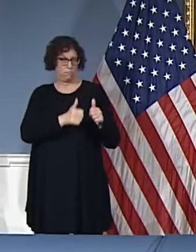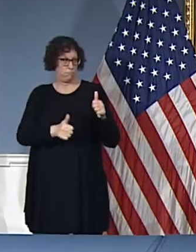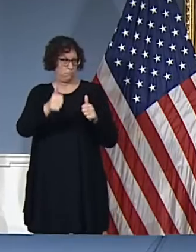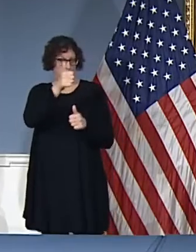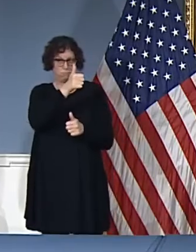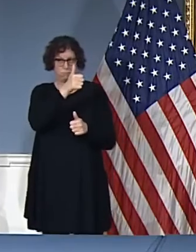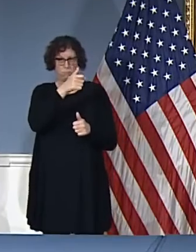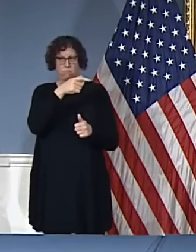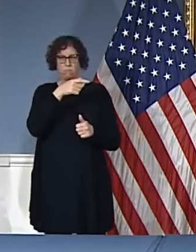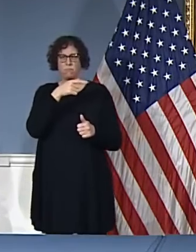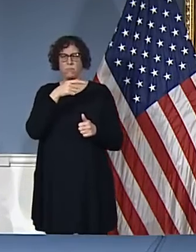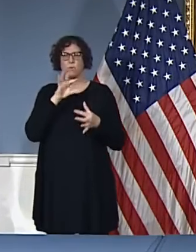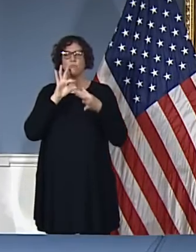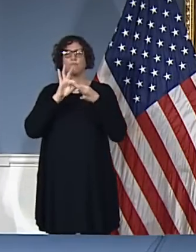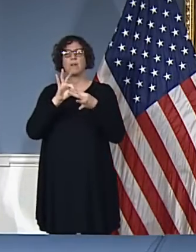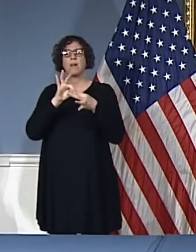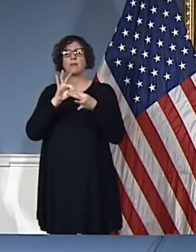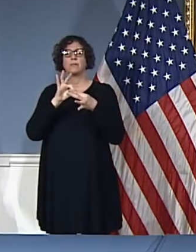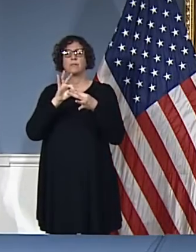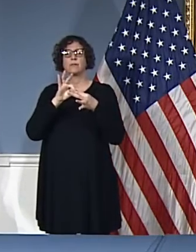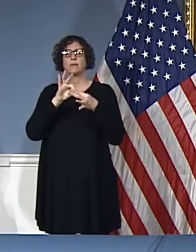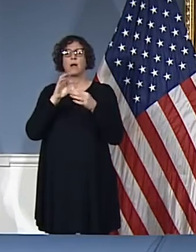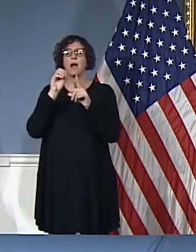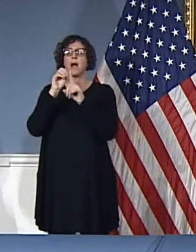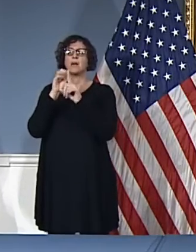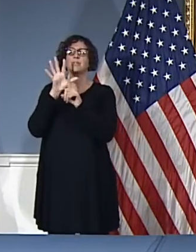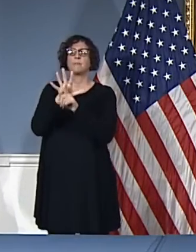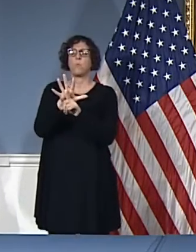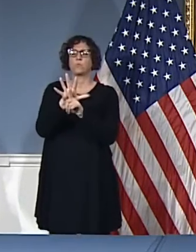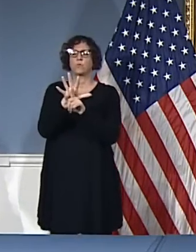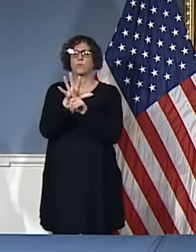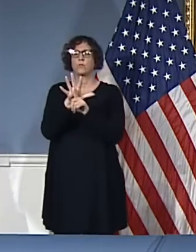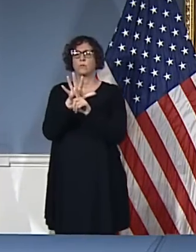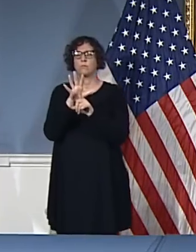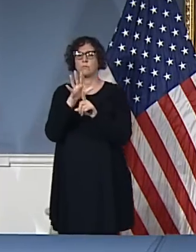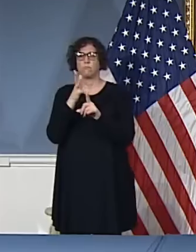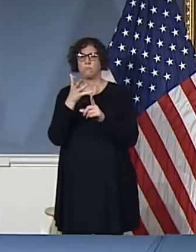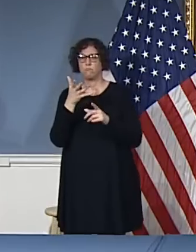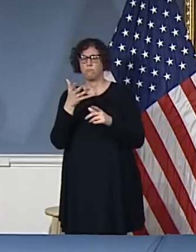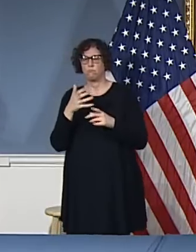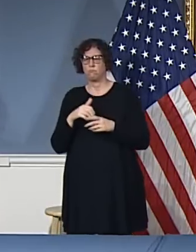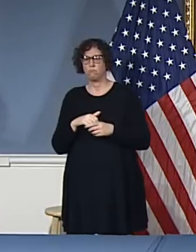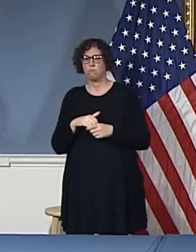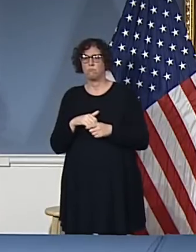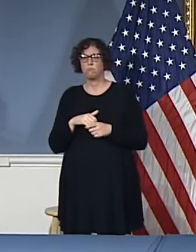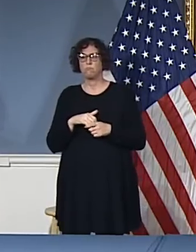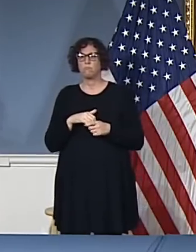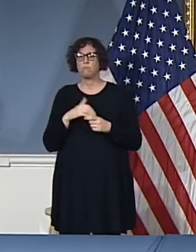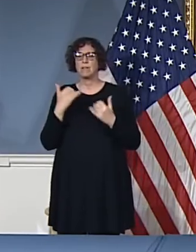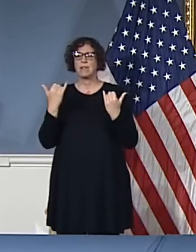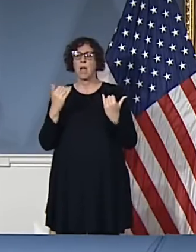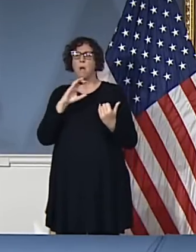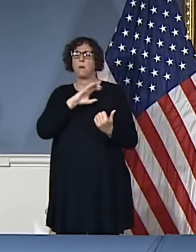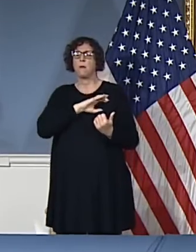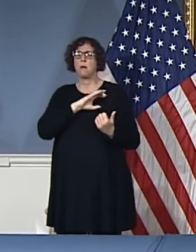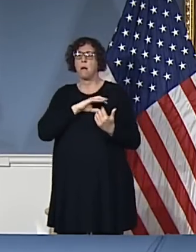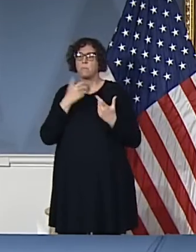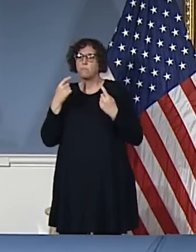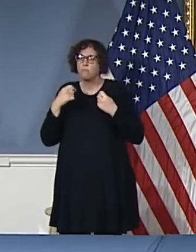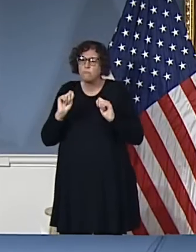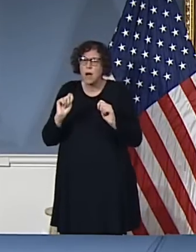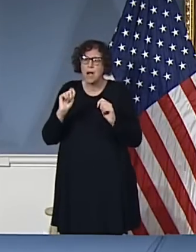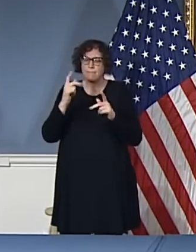officers are basically intensifying their role in the corona, in kind of making sure that everybody